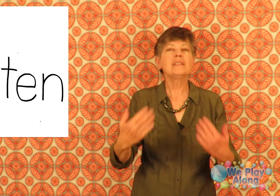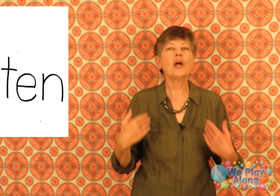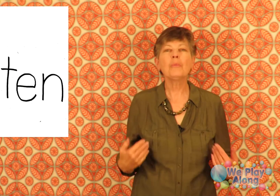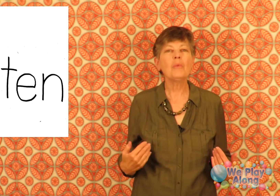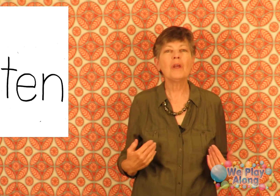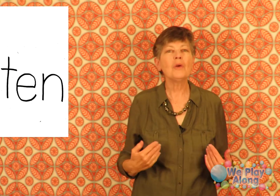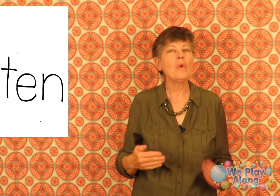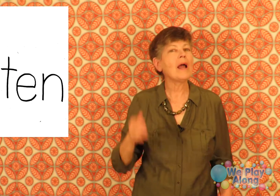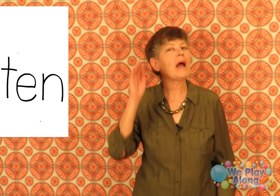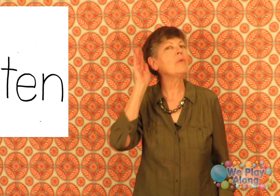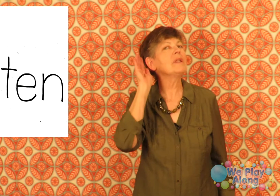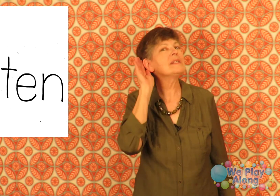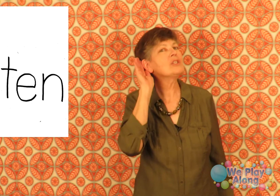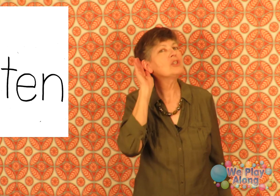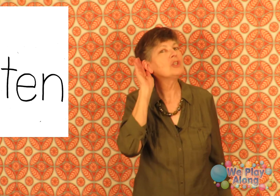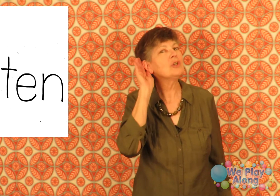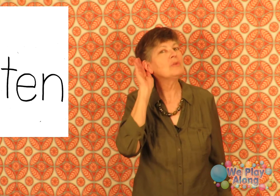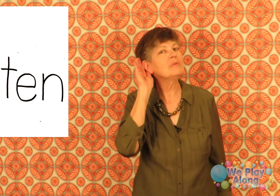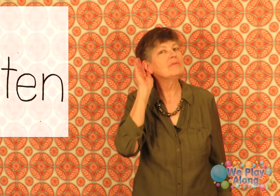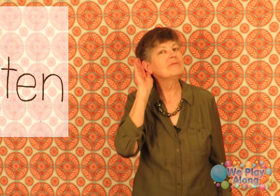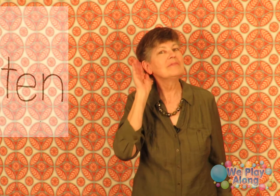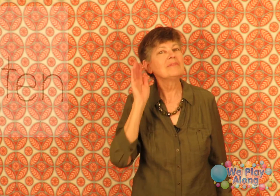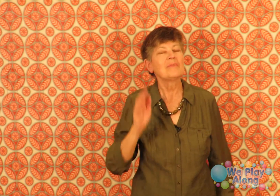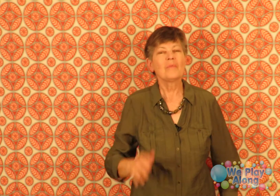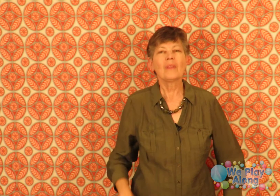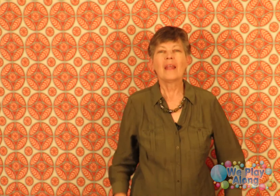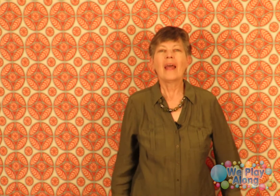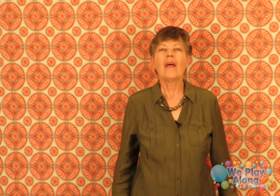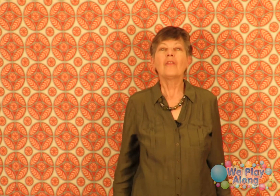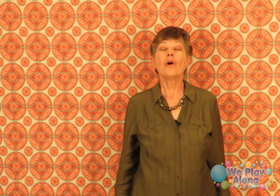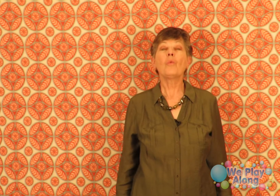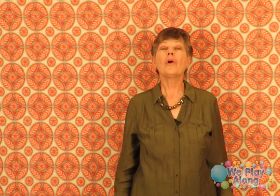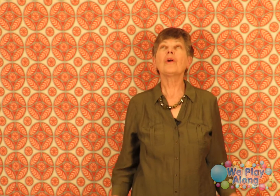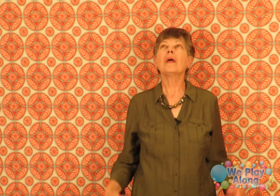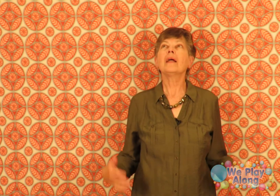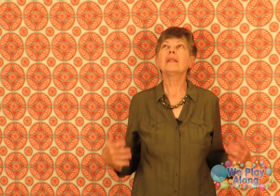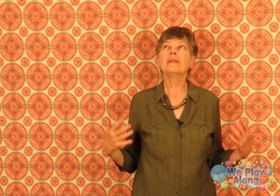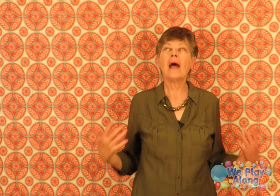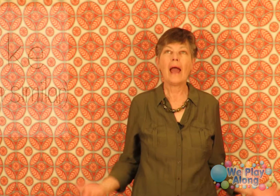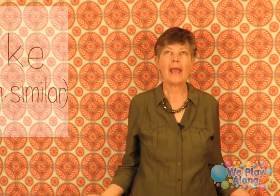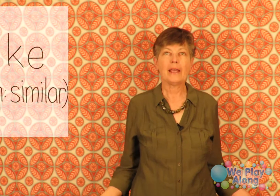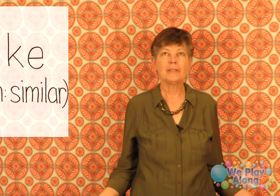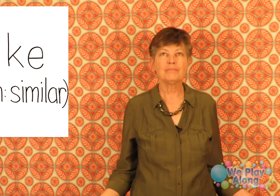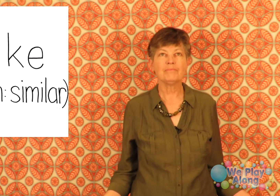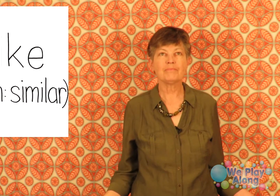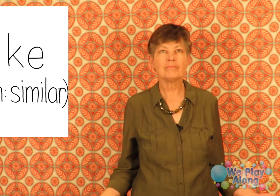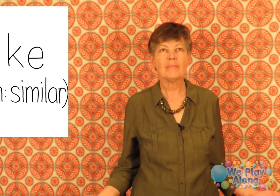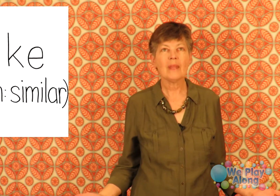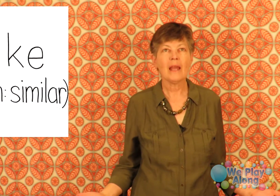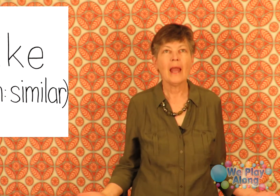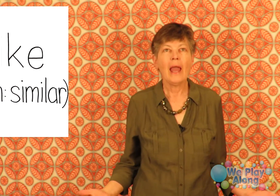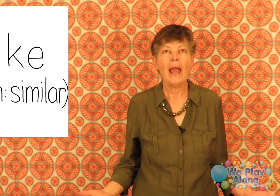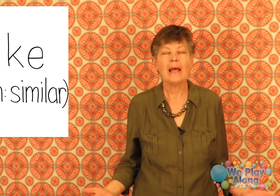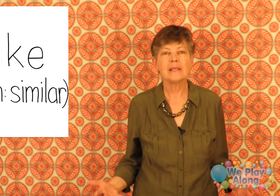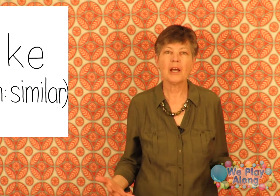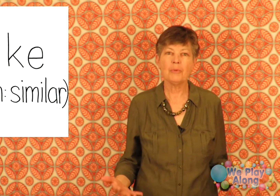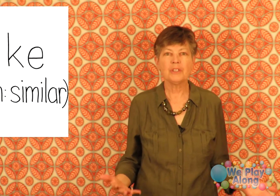Tell me what you want, I will listen to you. The word like has a couple